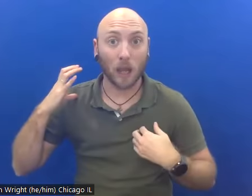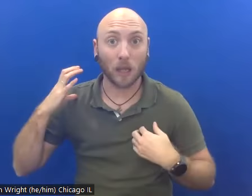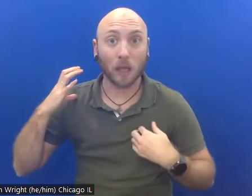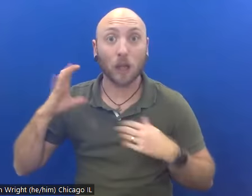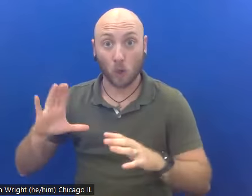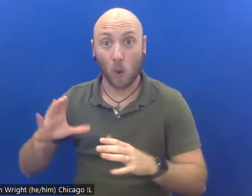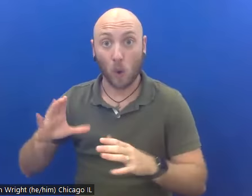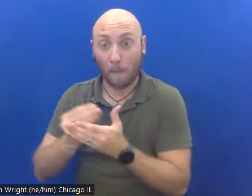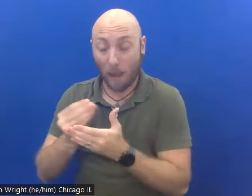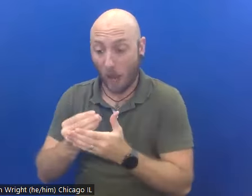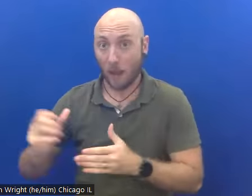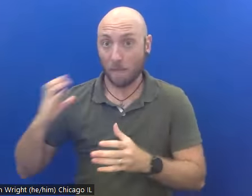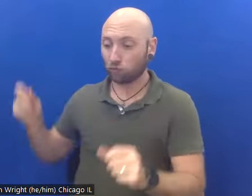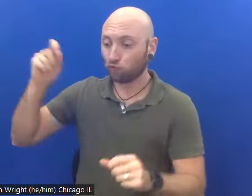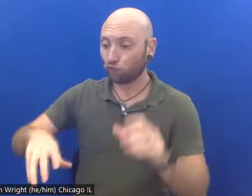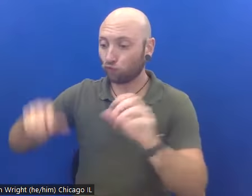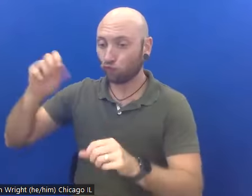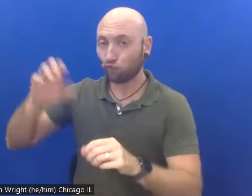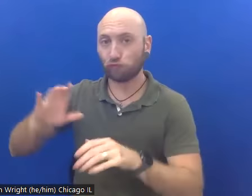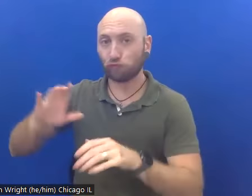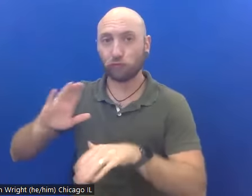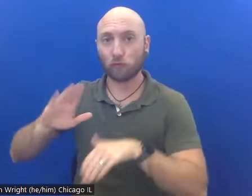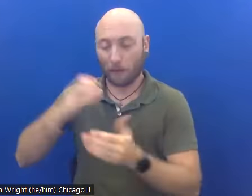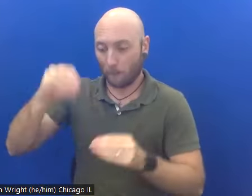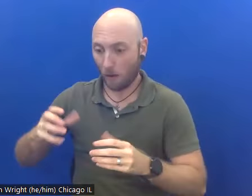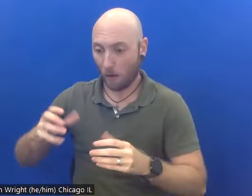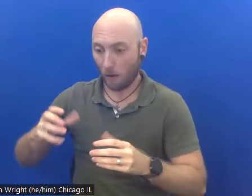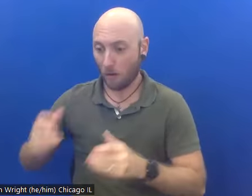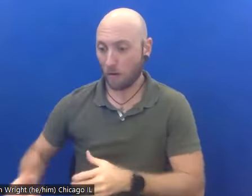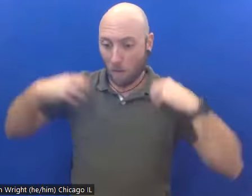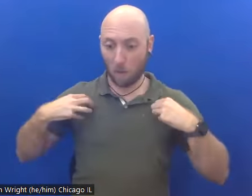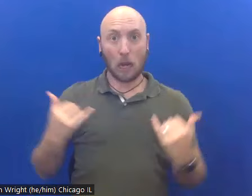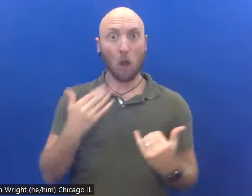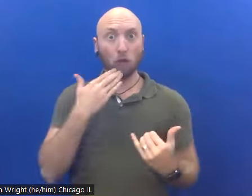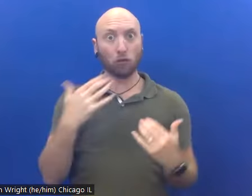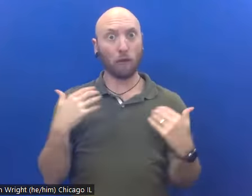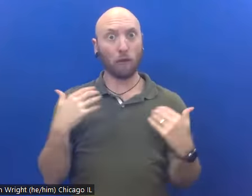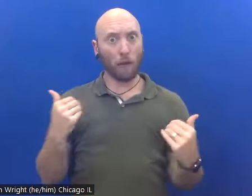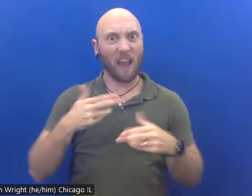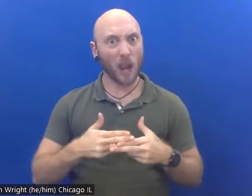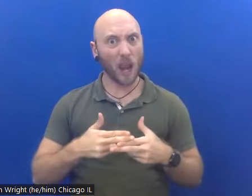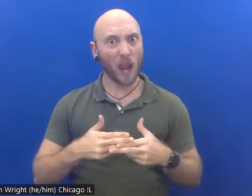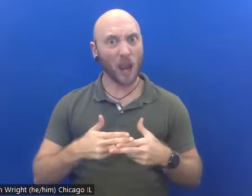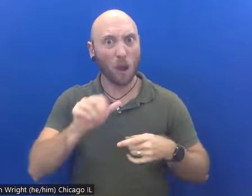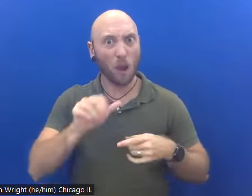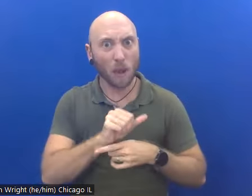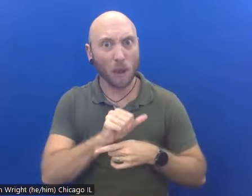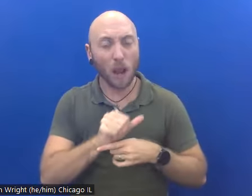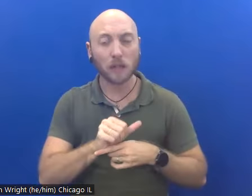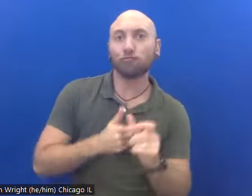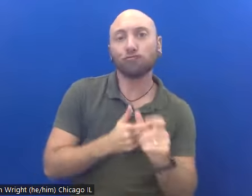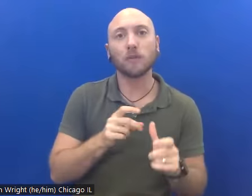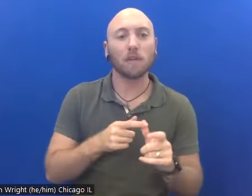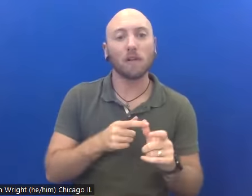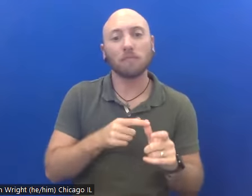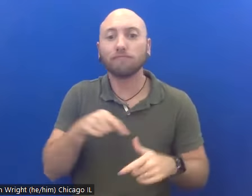drinking equations. What's the best bang for my buck? I go from beer to ice beer to 40s to I was drinking juice for a while. If you don't know